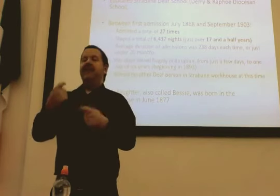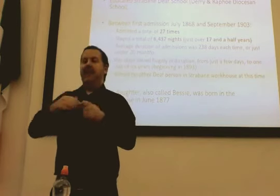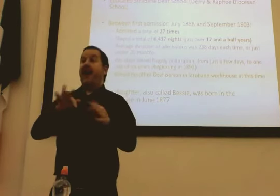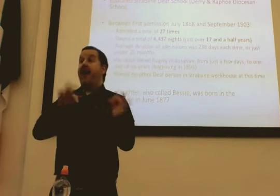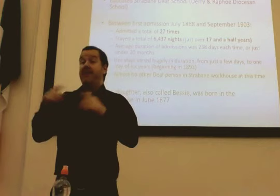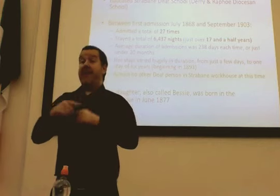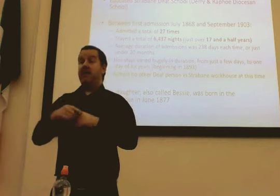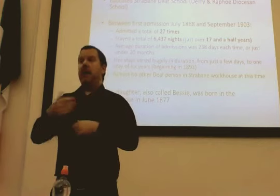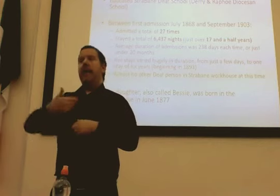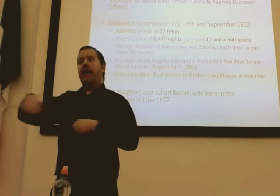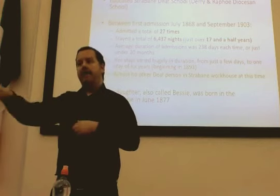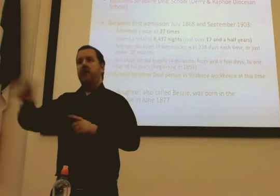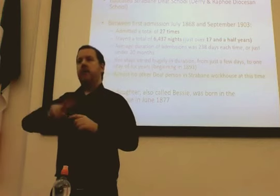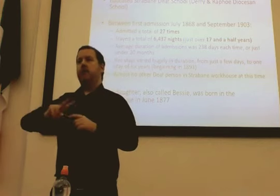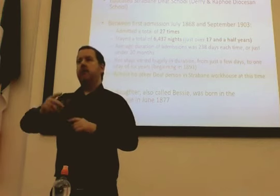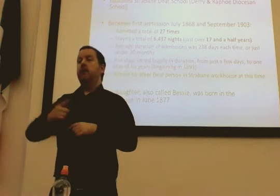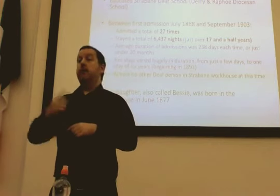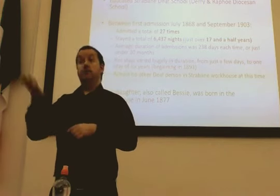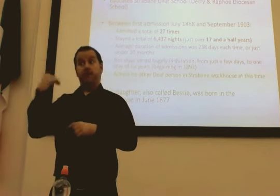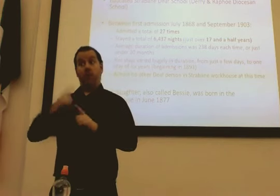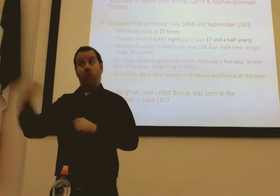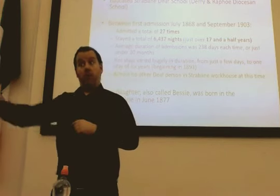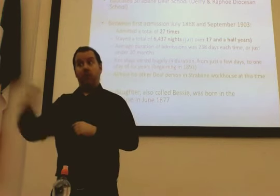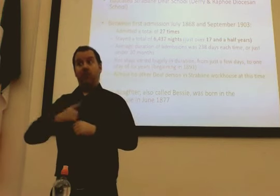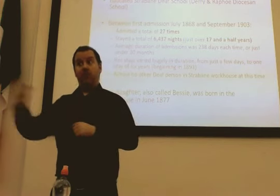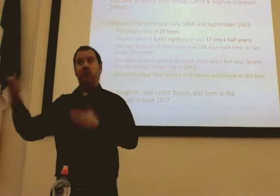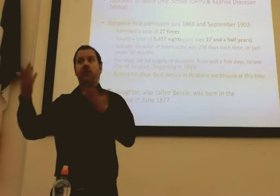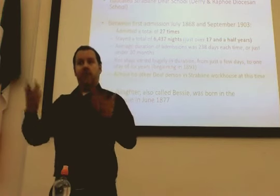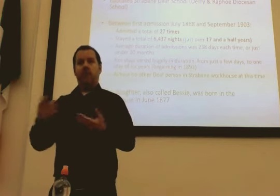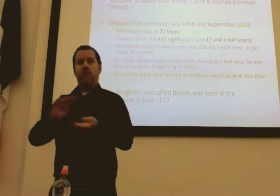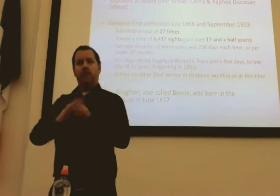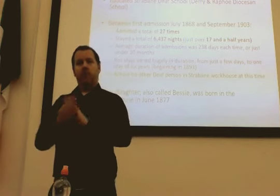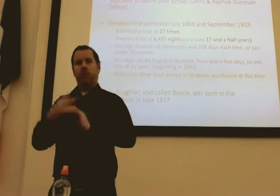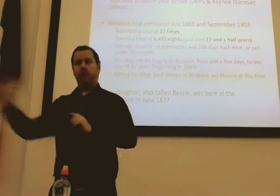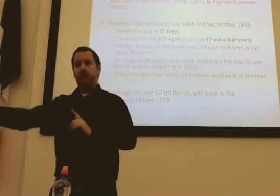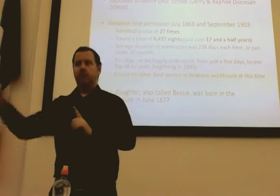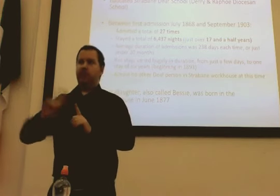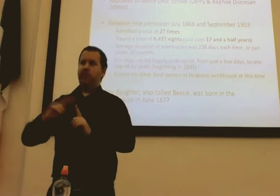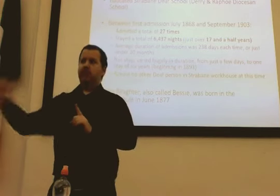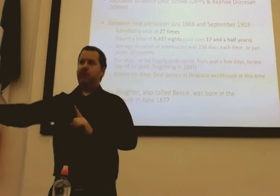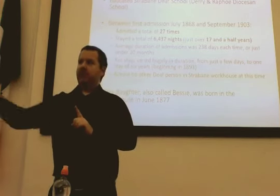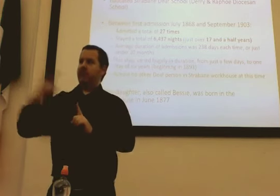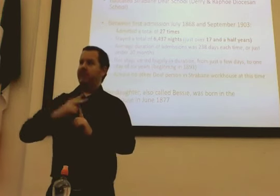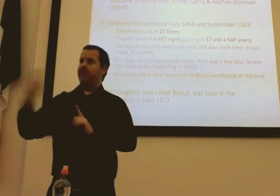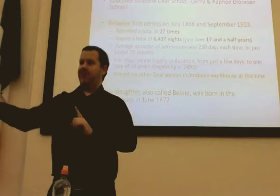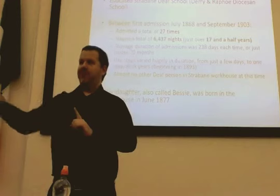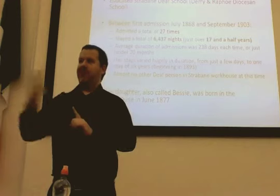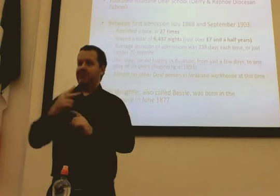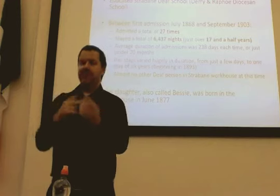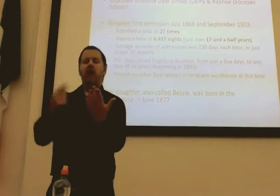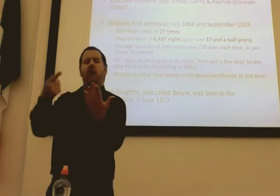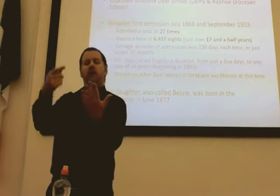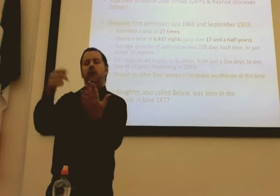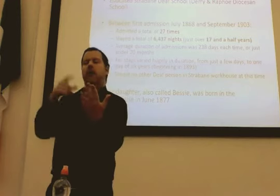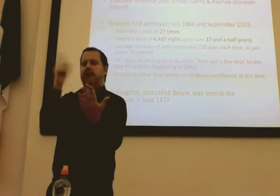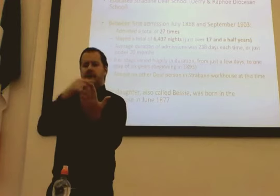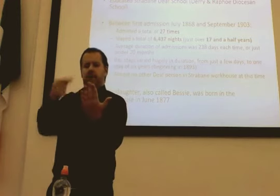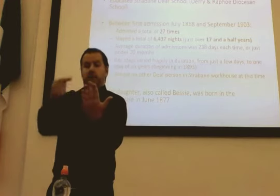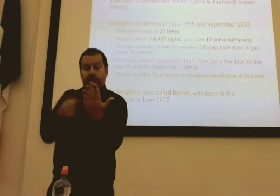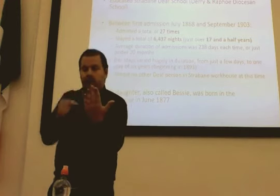in the workhouse. After that, she'd left again, and it used to be just herself coming into the workhouse, but then it